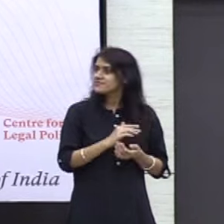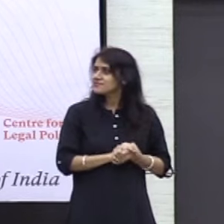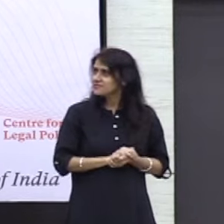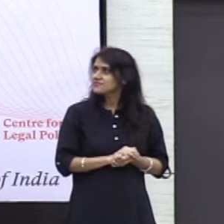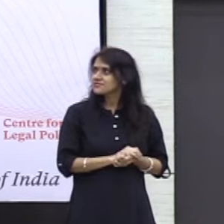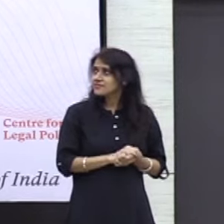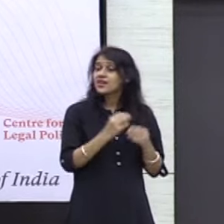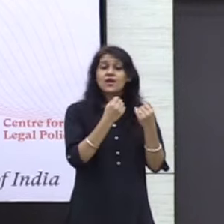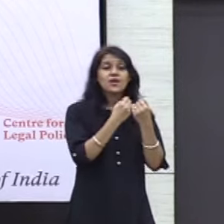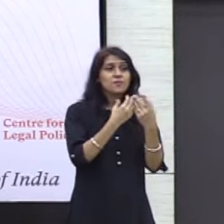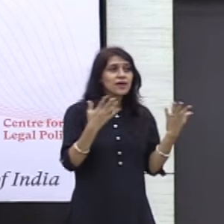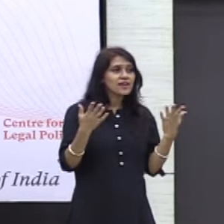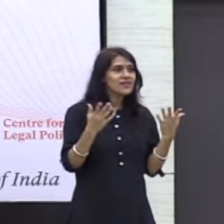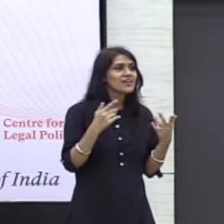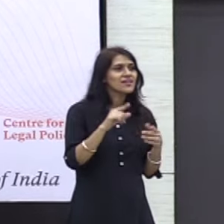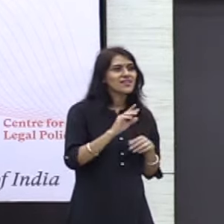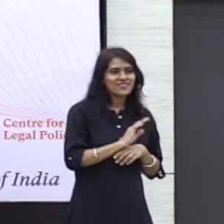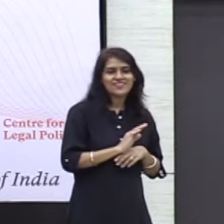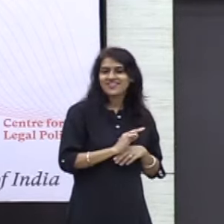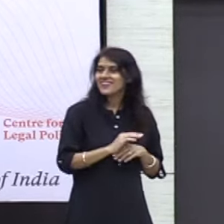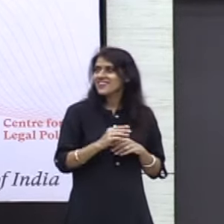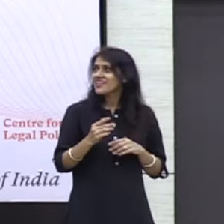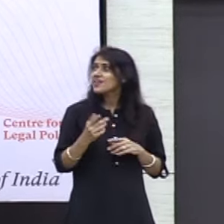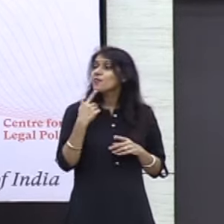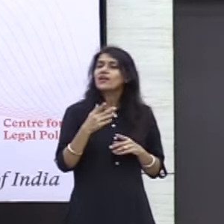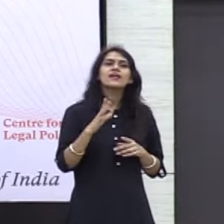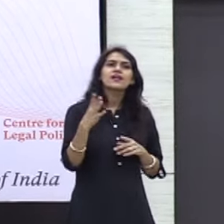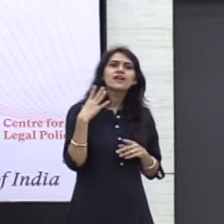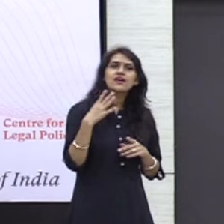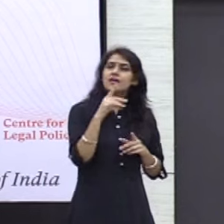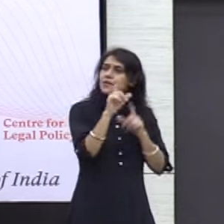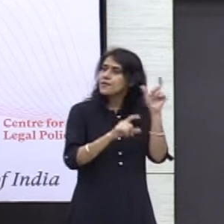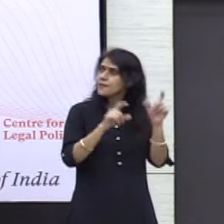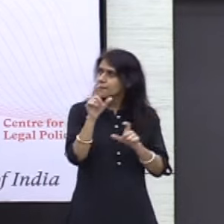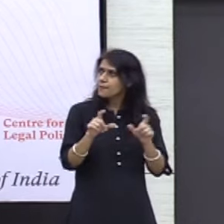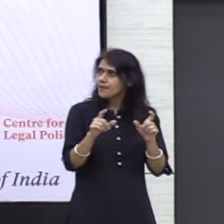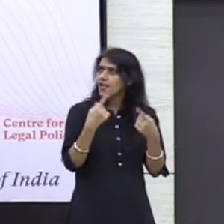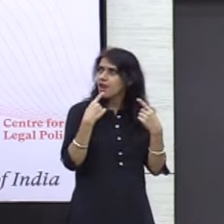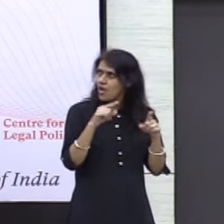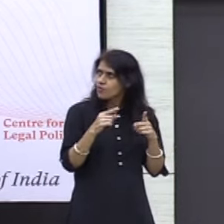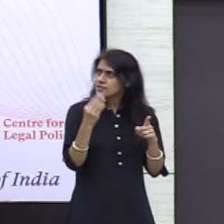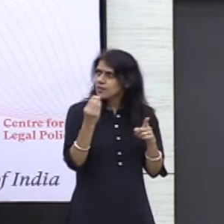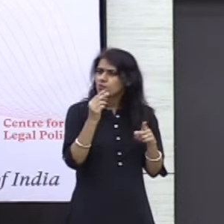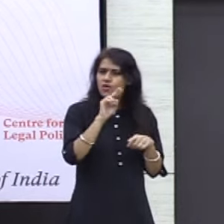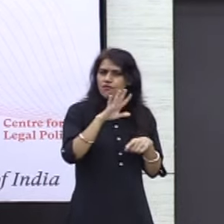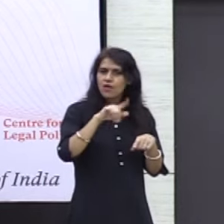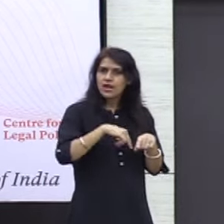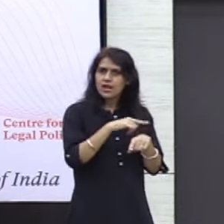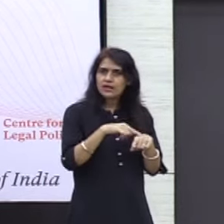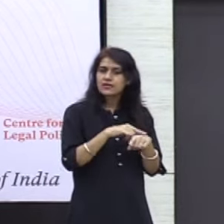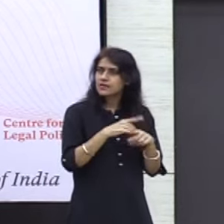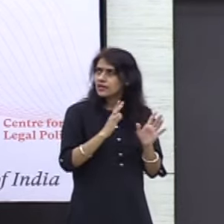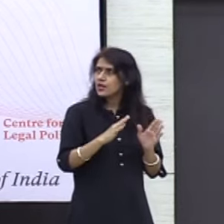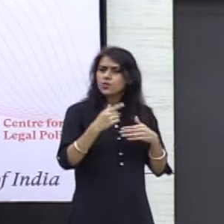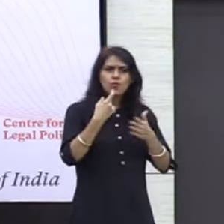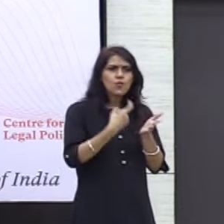Most laws in the liberal world are where you can arrest a person, produce him within a certain 24 hours before the magistrate, and then